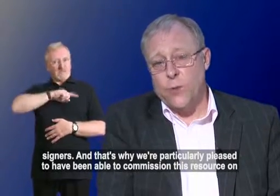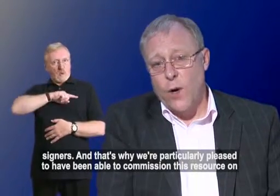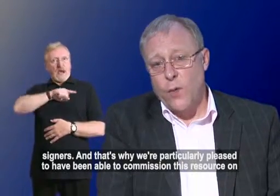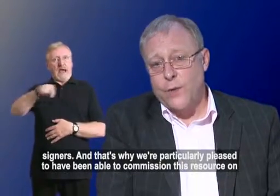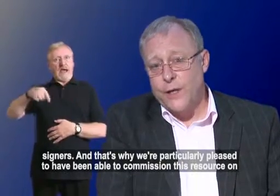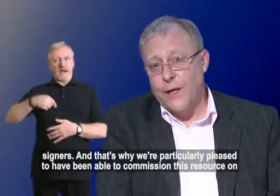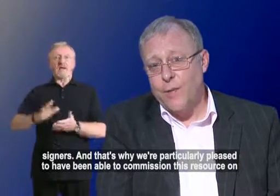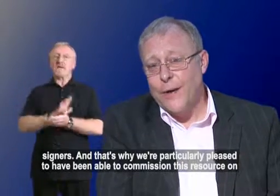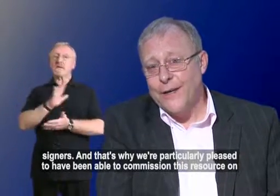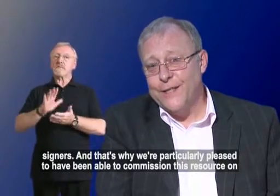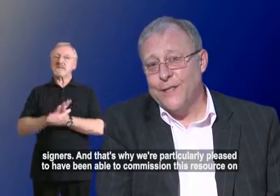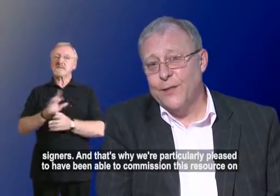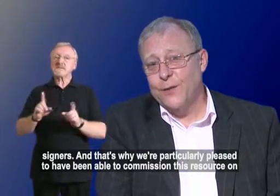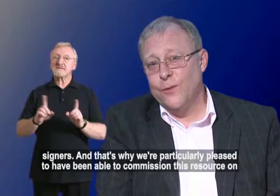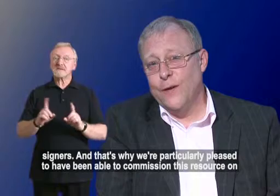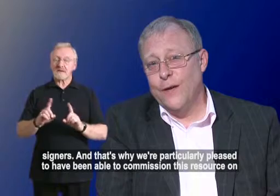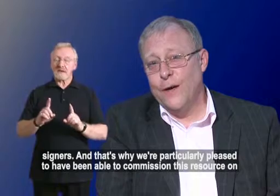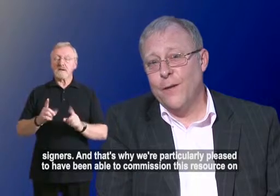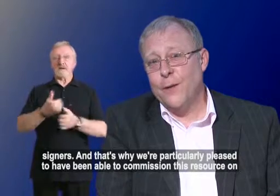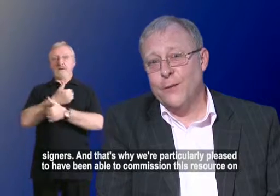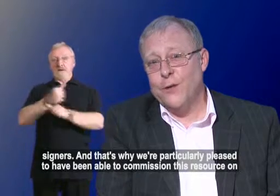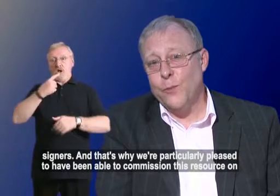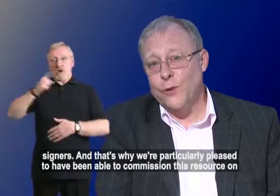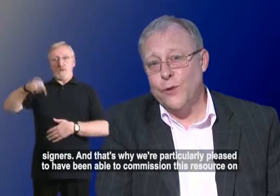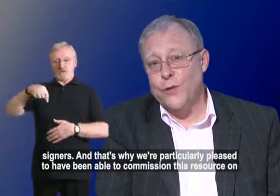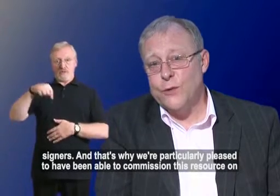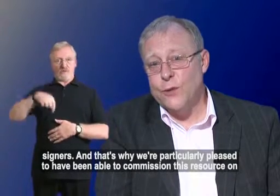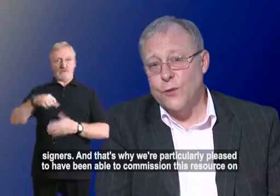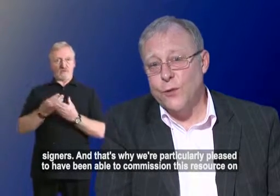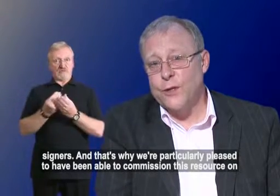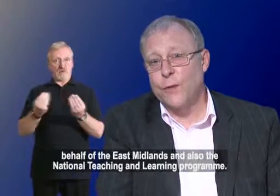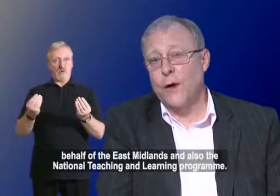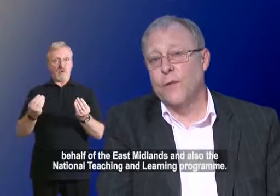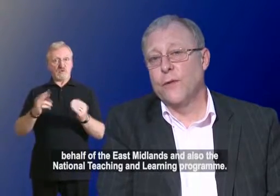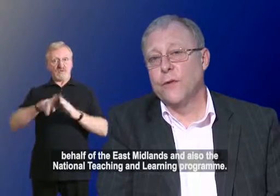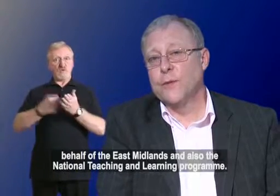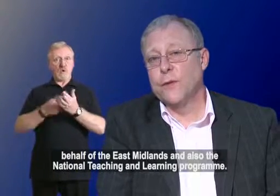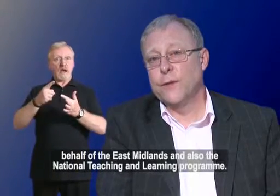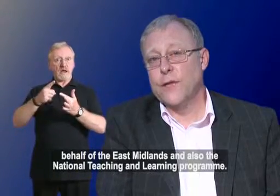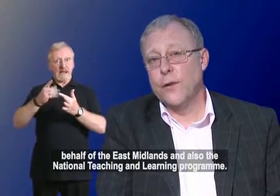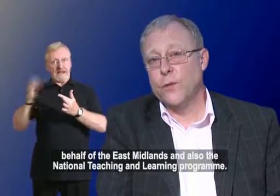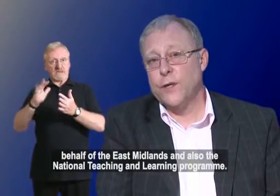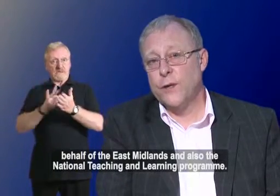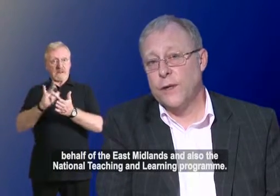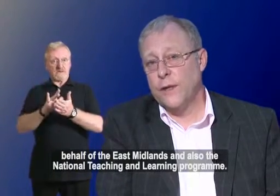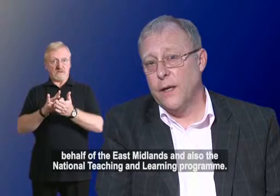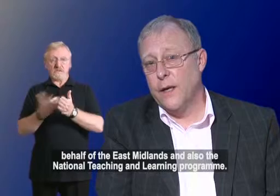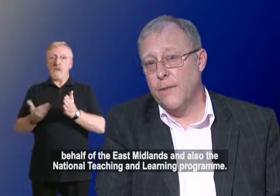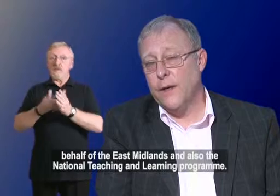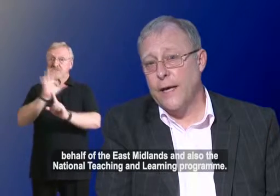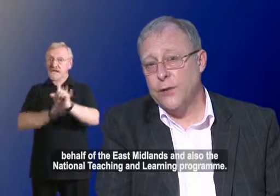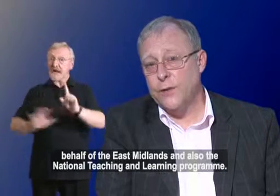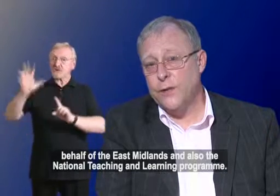And that's why we're particularly pleased to have been able to commission this resource on behalf of the East Midlands and also